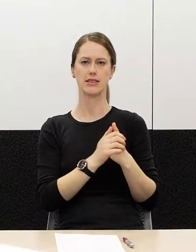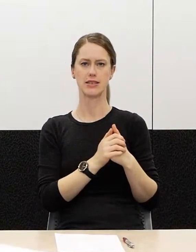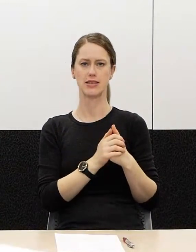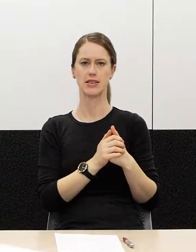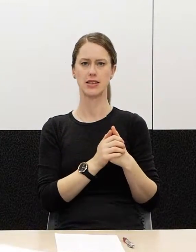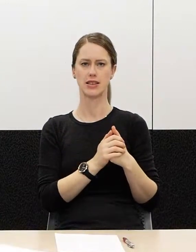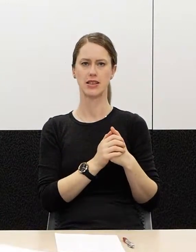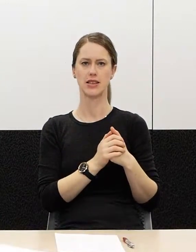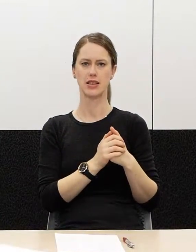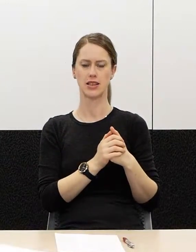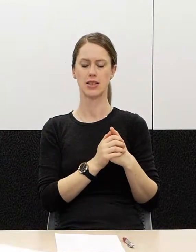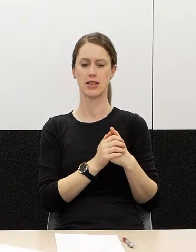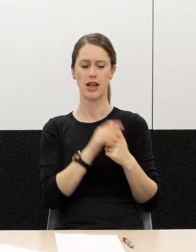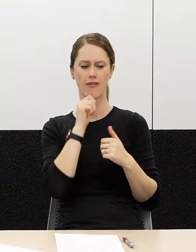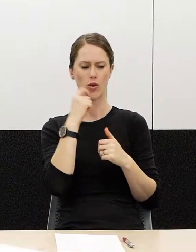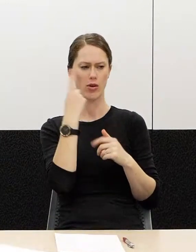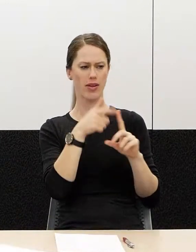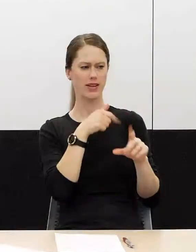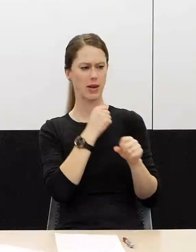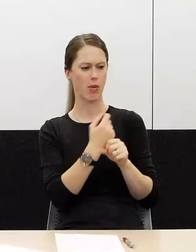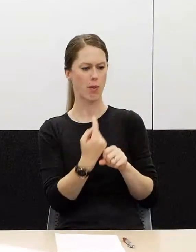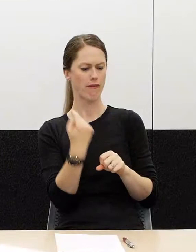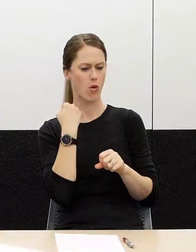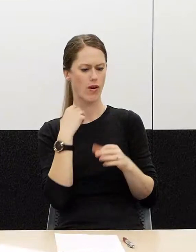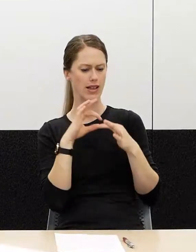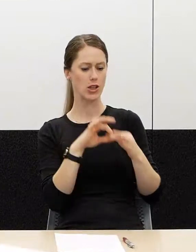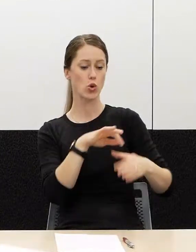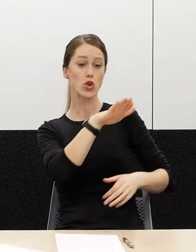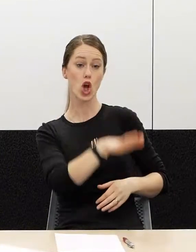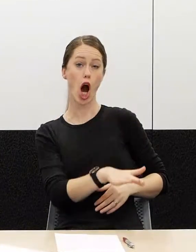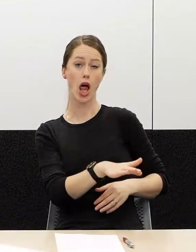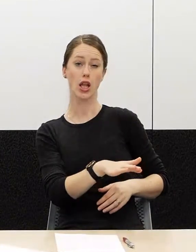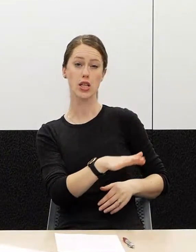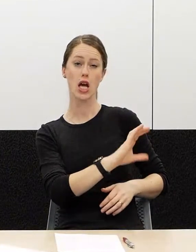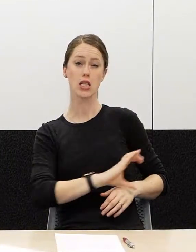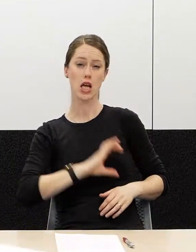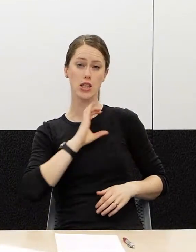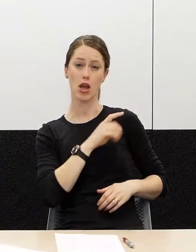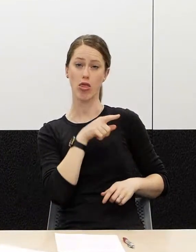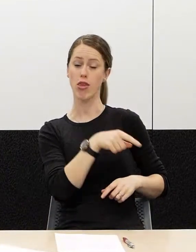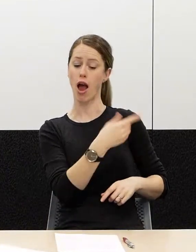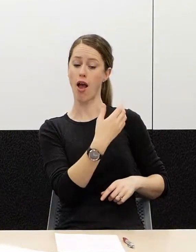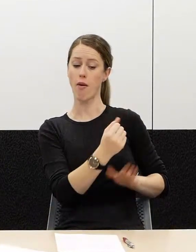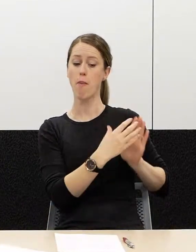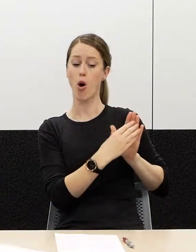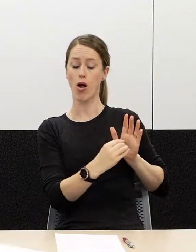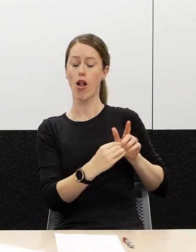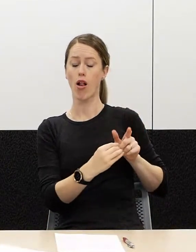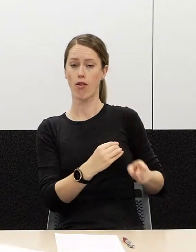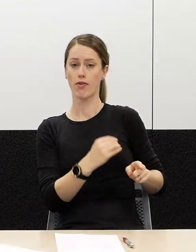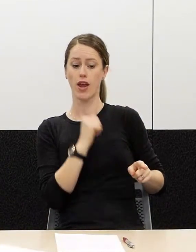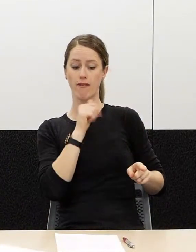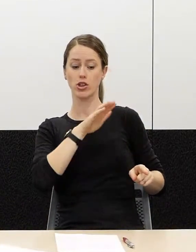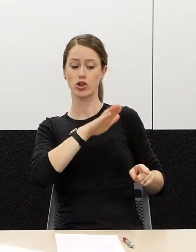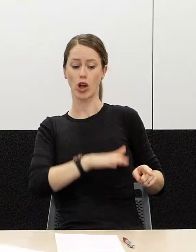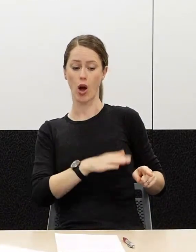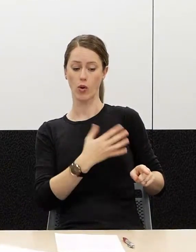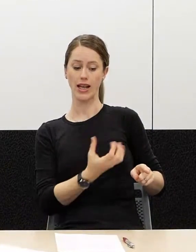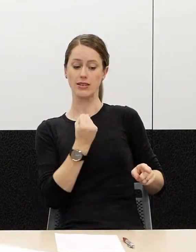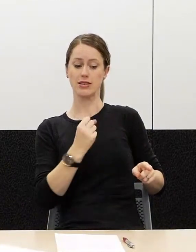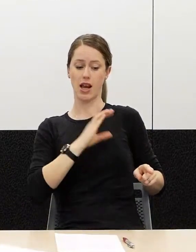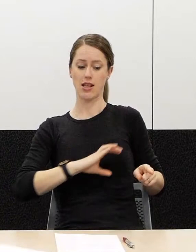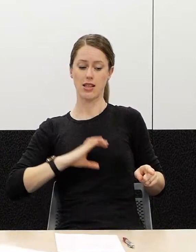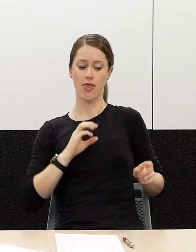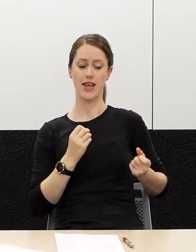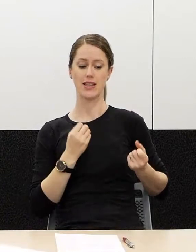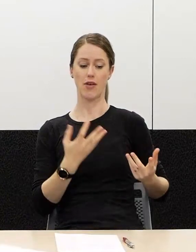think about the example Diana gave before, which is around child cancer, there is a model there where child cancer is delivered in